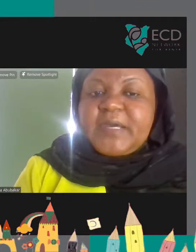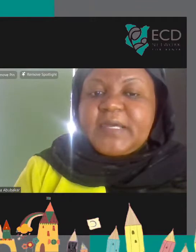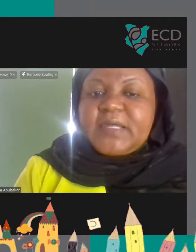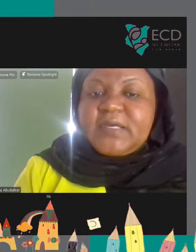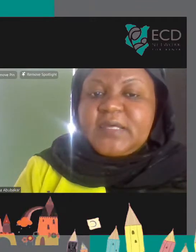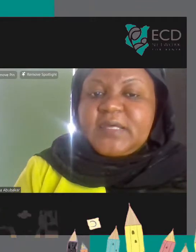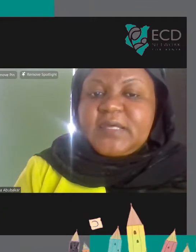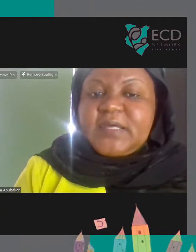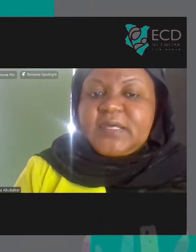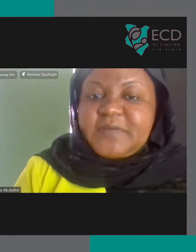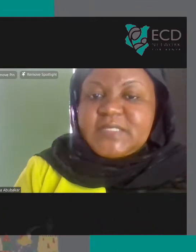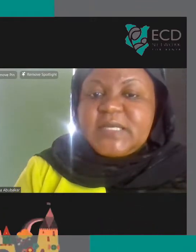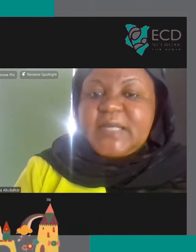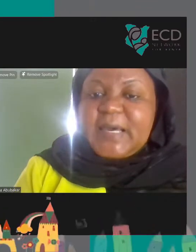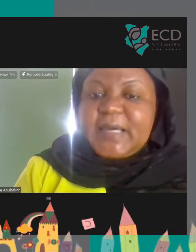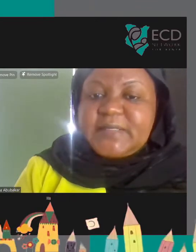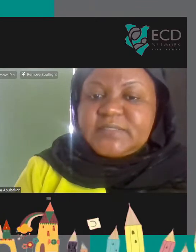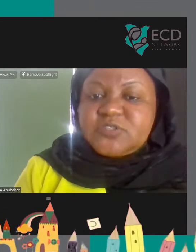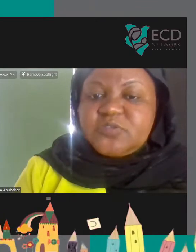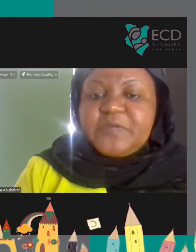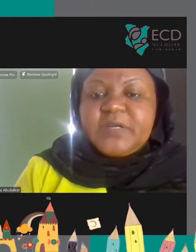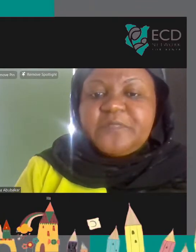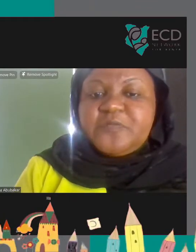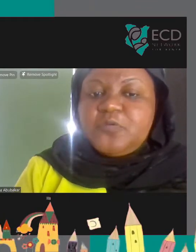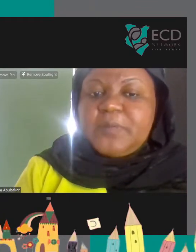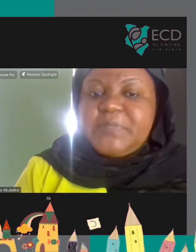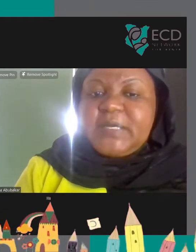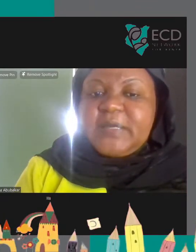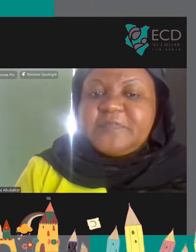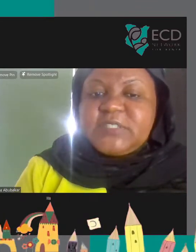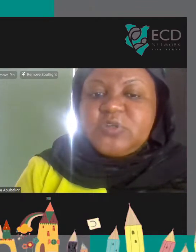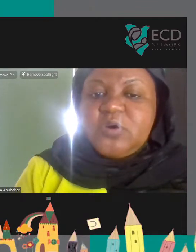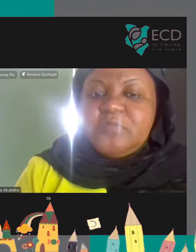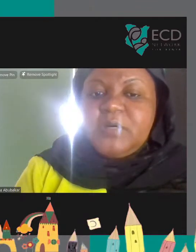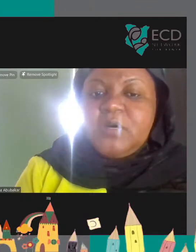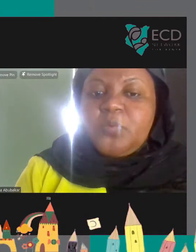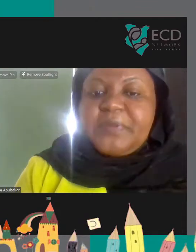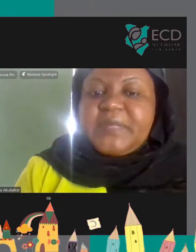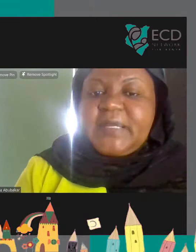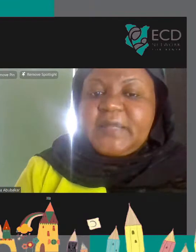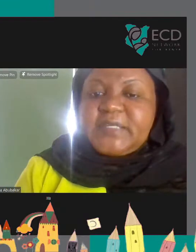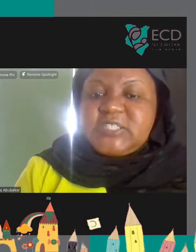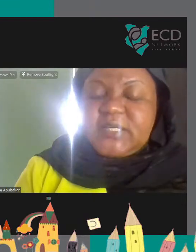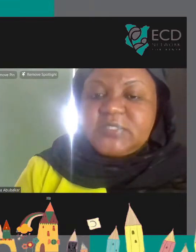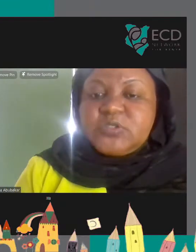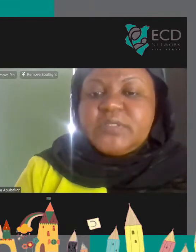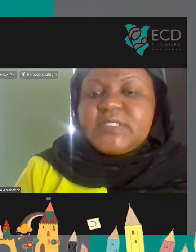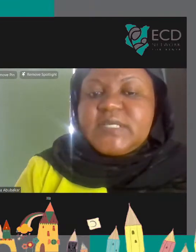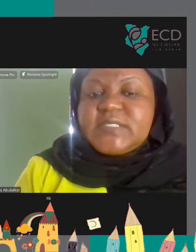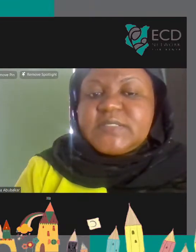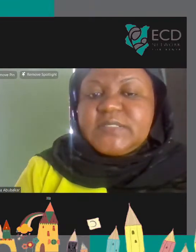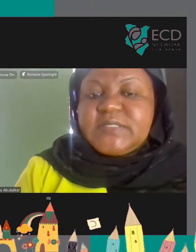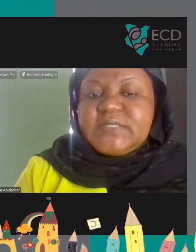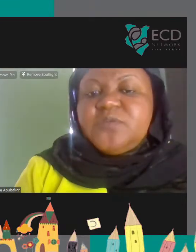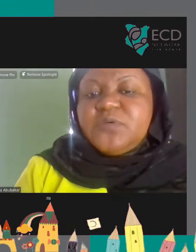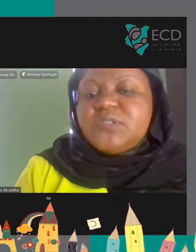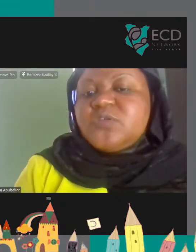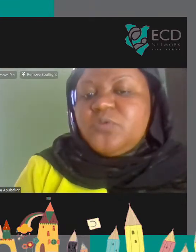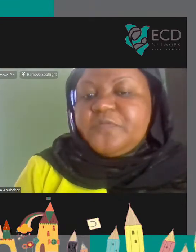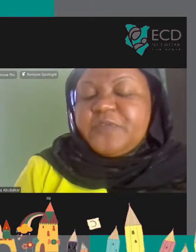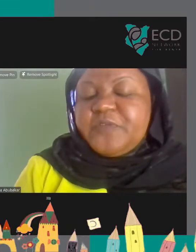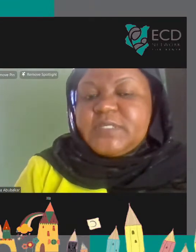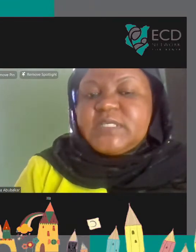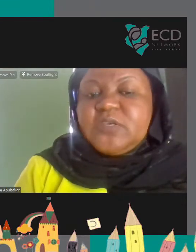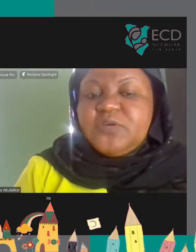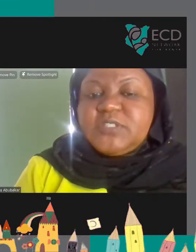with their key caregivers and adults. So very few were being left at home with another child. So this, as earlier said,